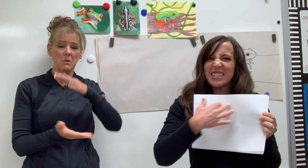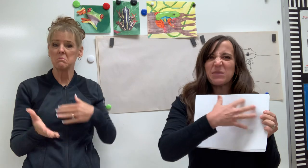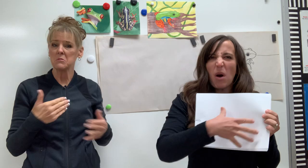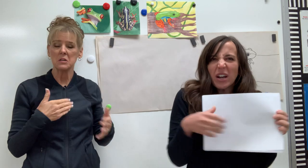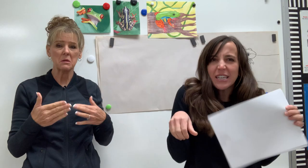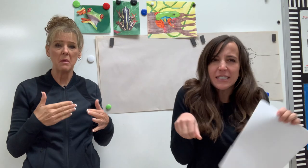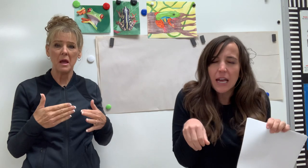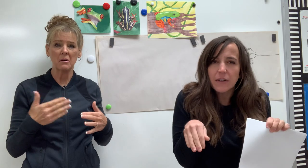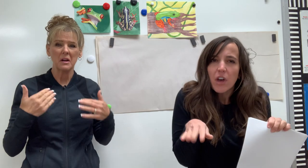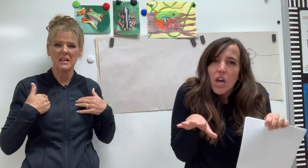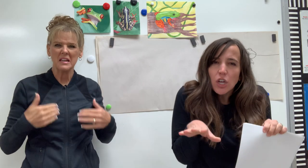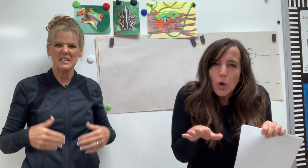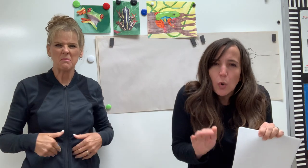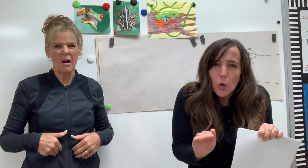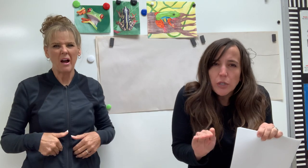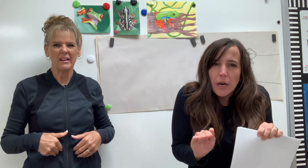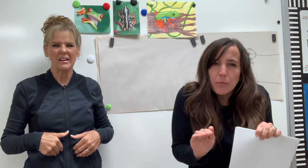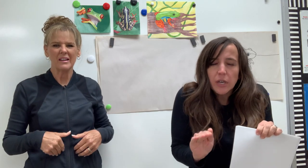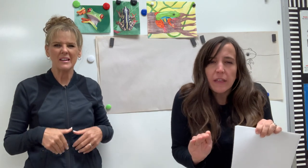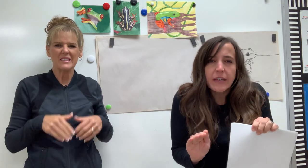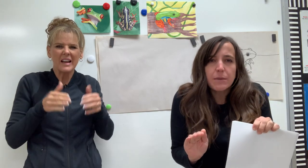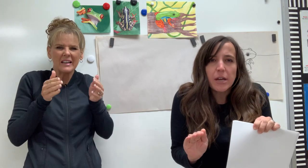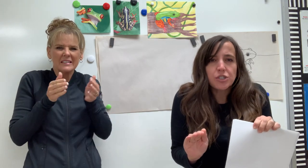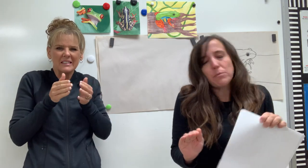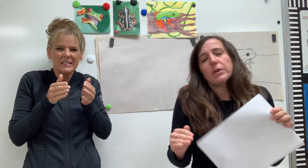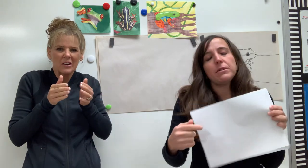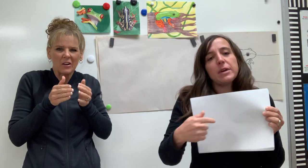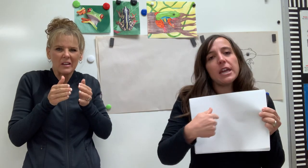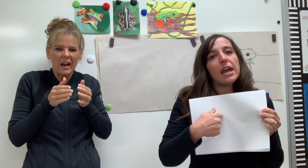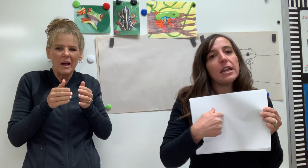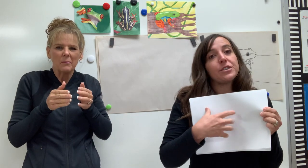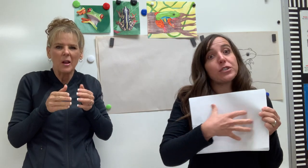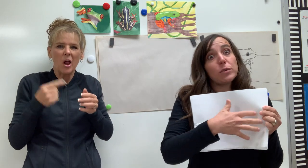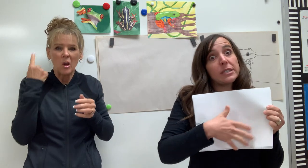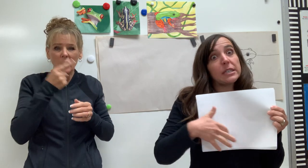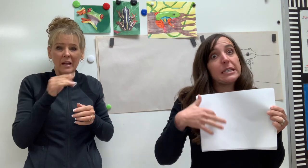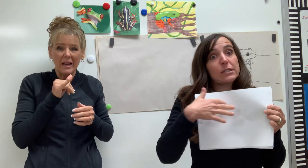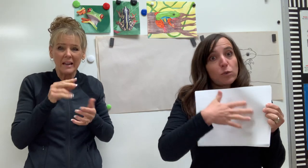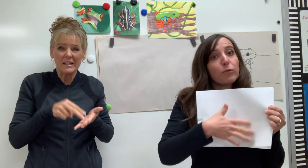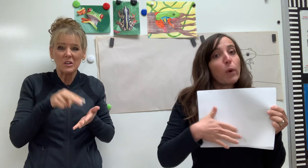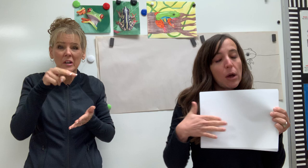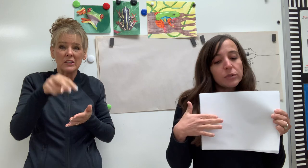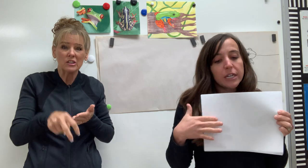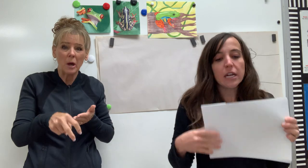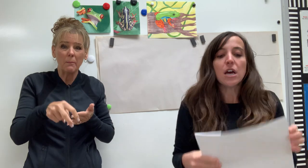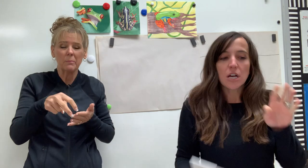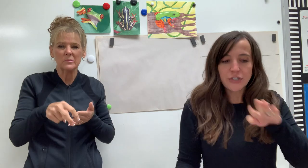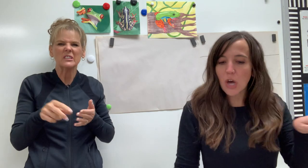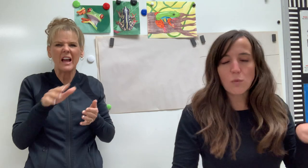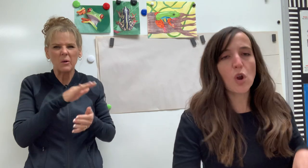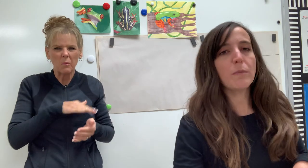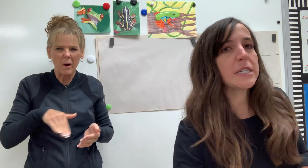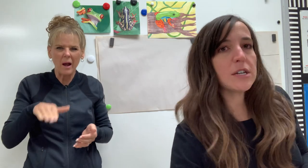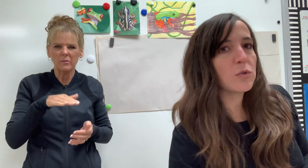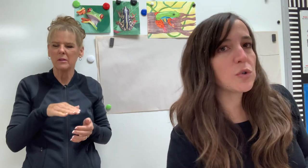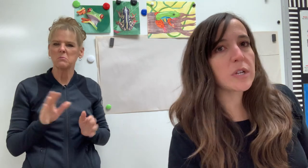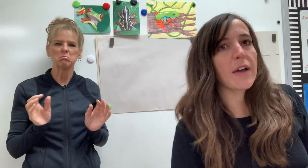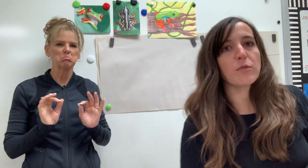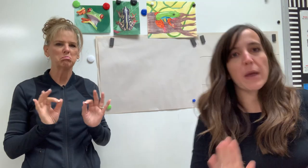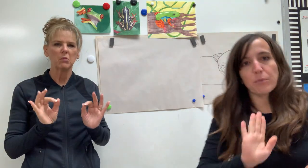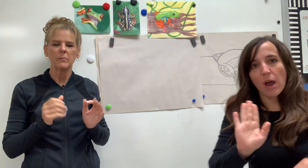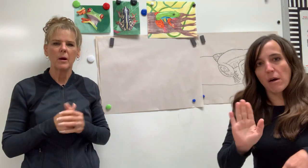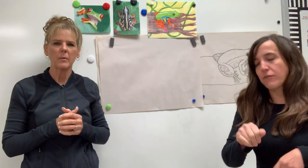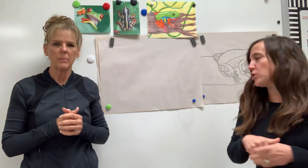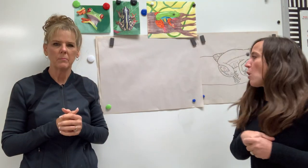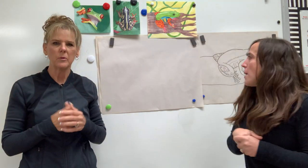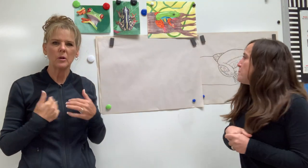matter because his body, he's kind of, you know, curled up, looking like he might jump in a minute, and so he's sort of rounded. So no big deal. You can